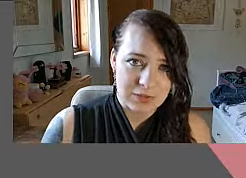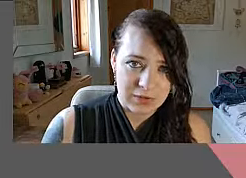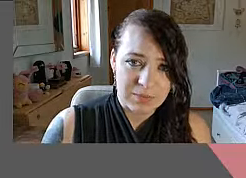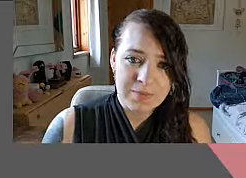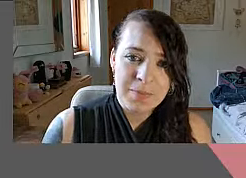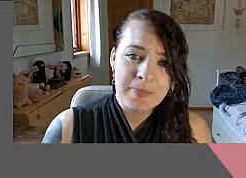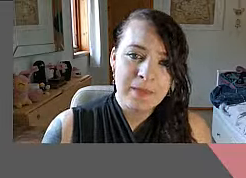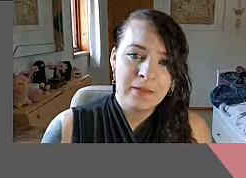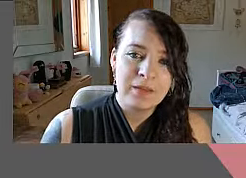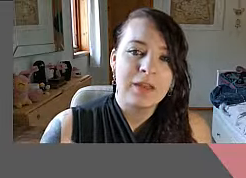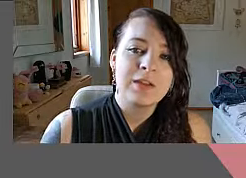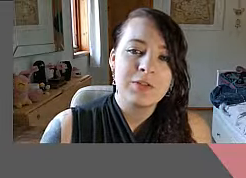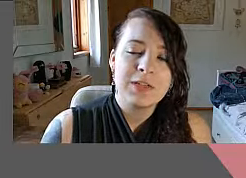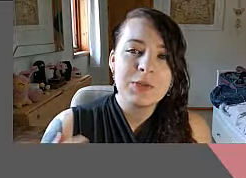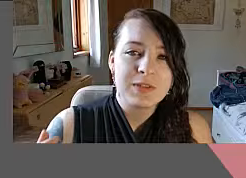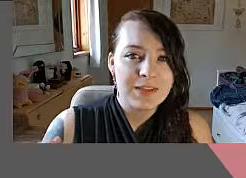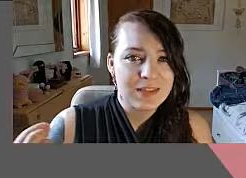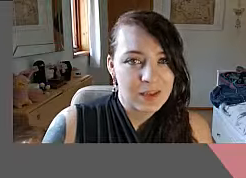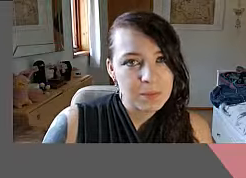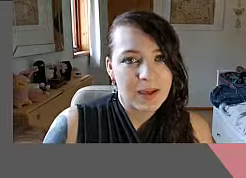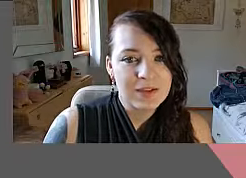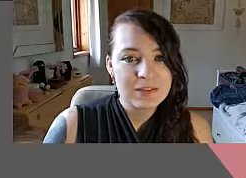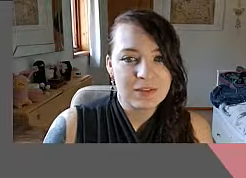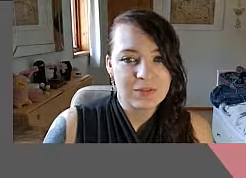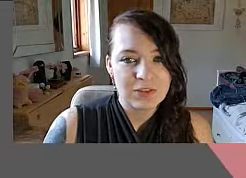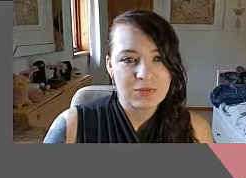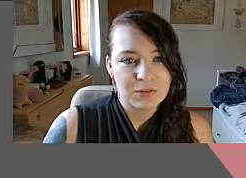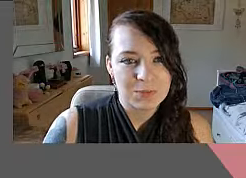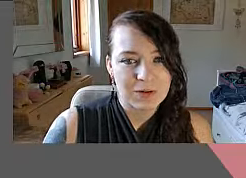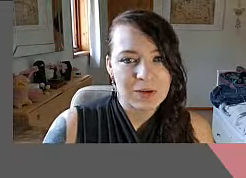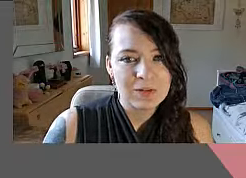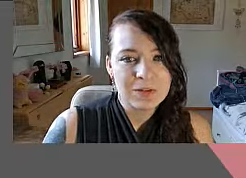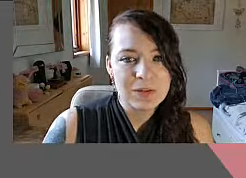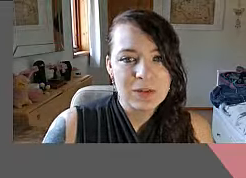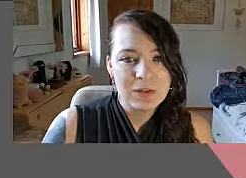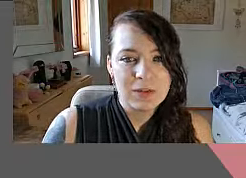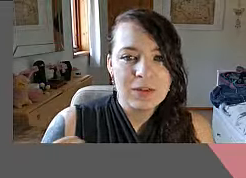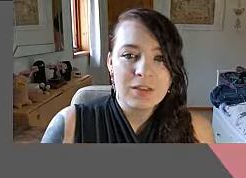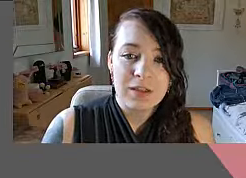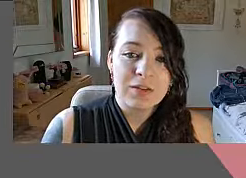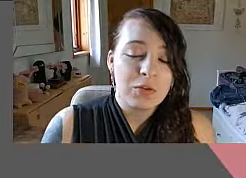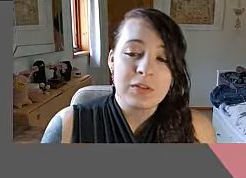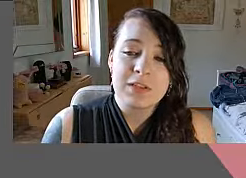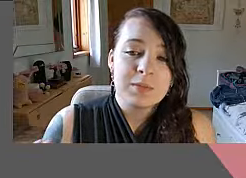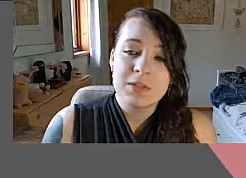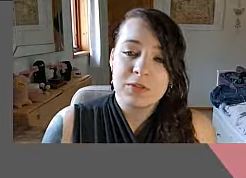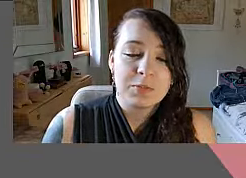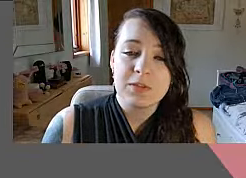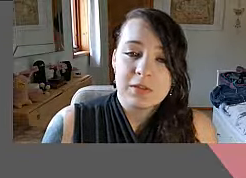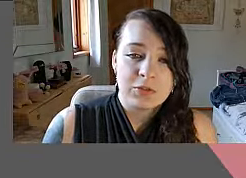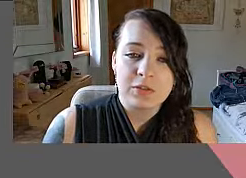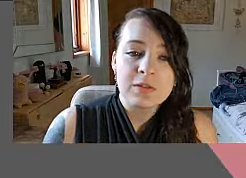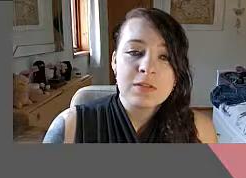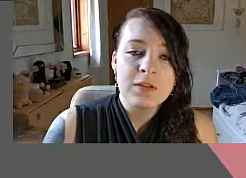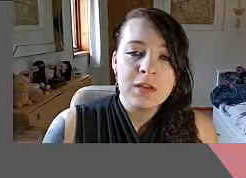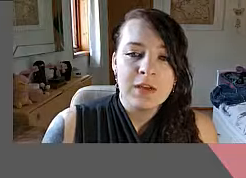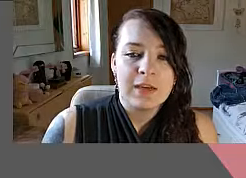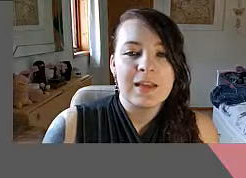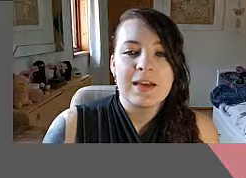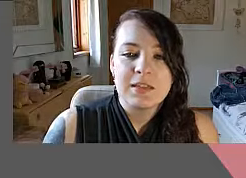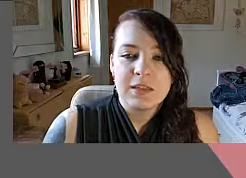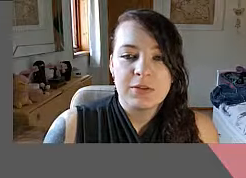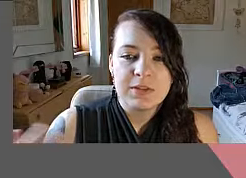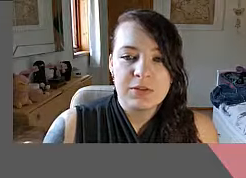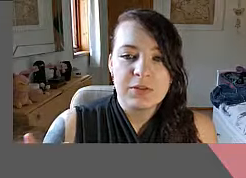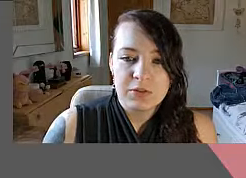exist in your game. Then you need to assess the impact of each of those barriers. Then you concept suitable solutions.